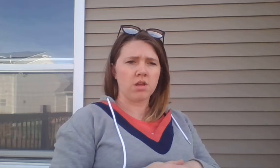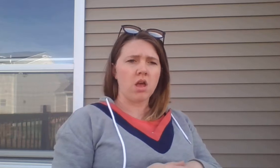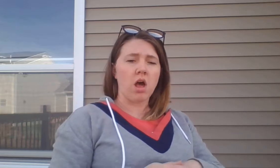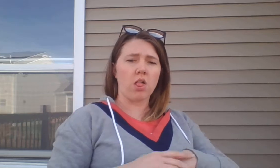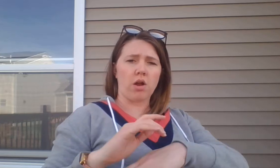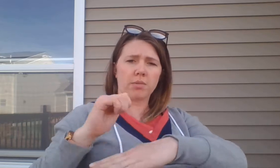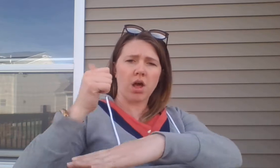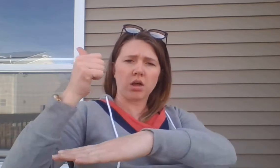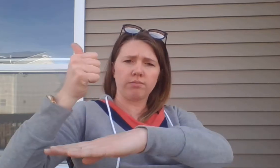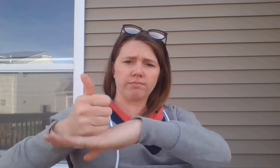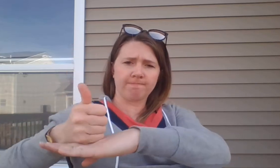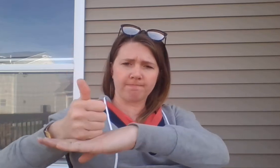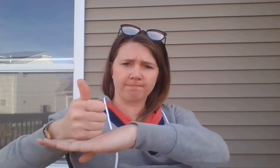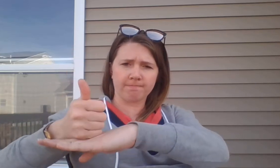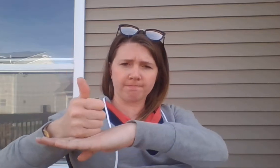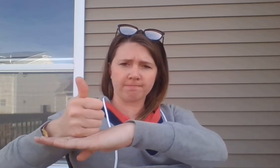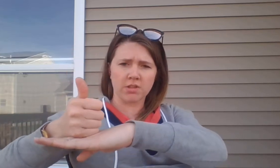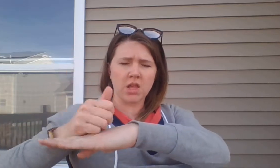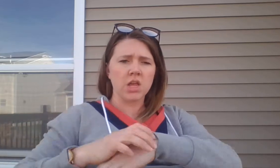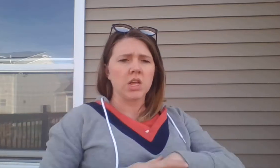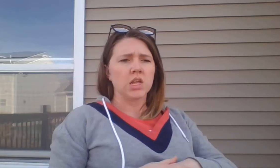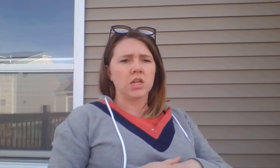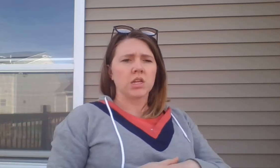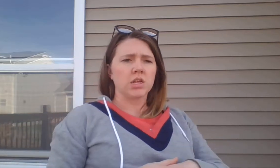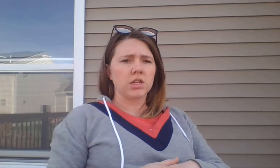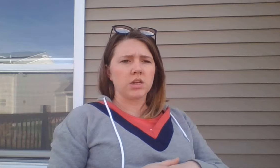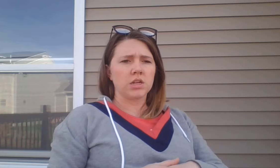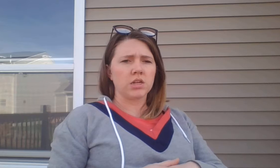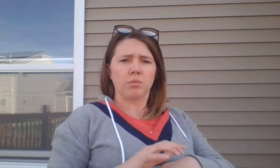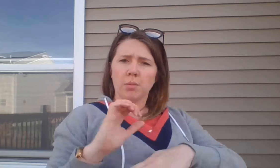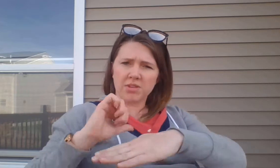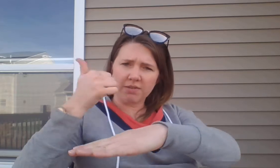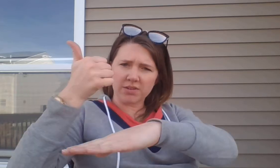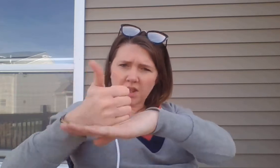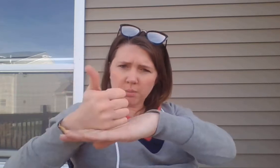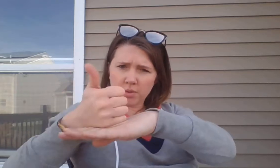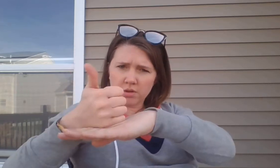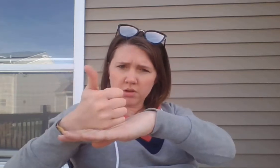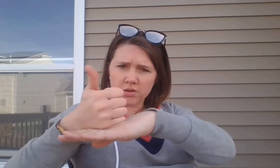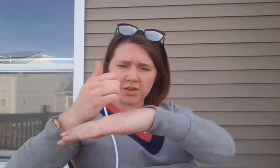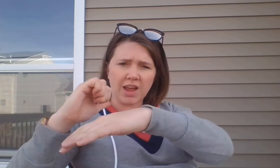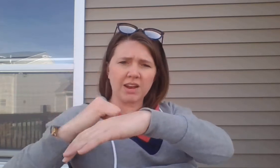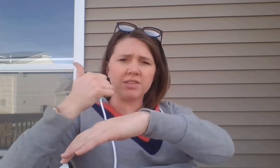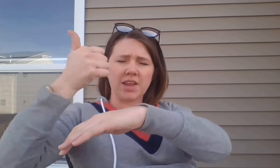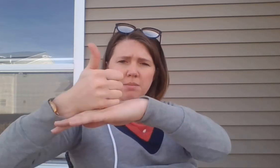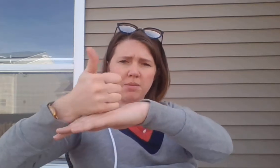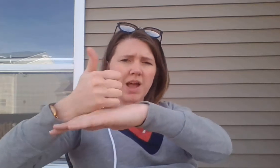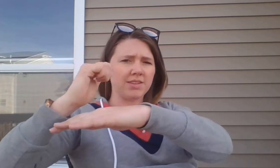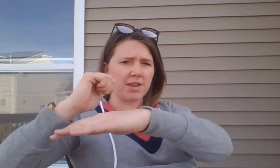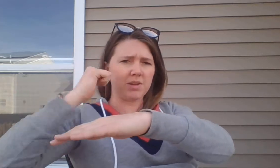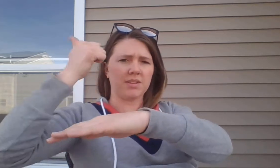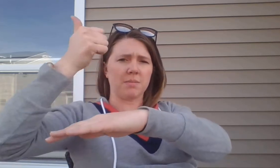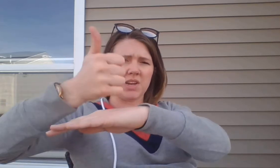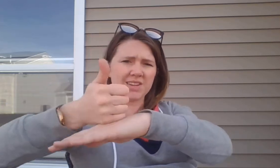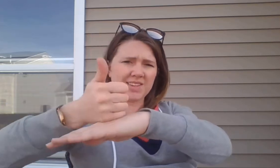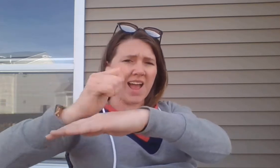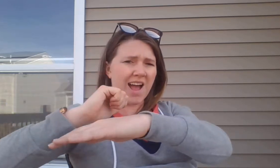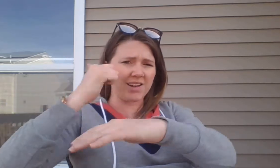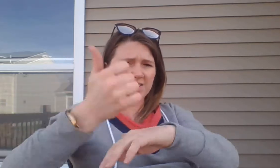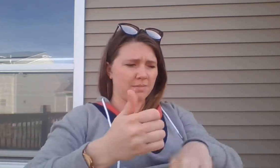Alarm clock. Remember this time for setup? So that's kind of the same concept, is something is set on to